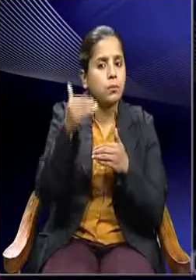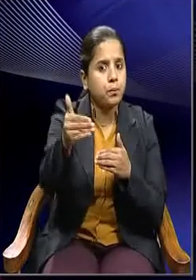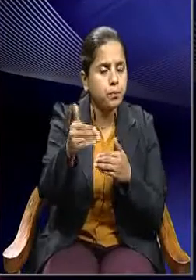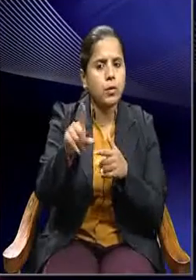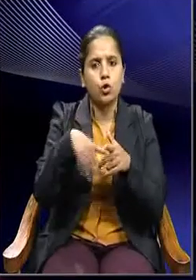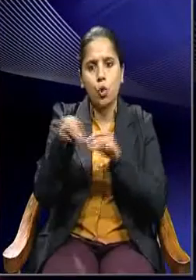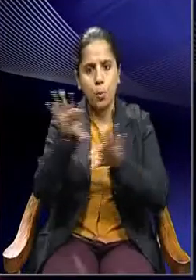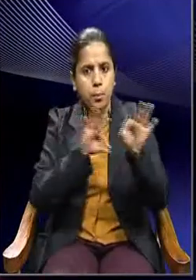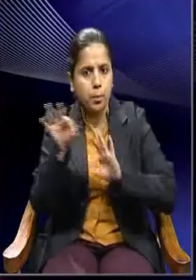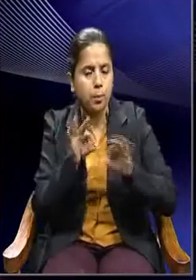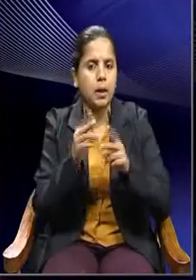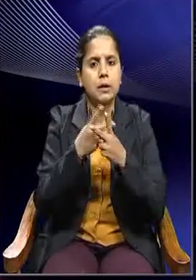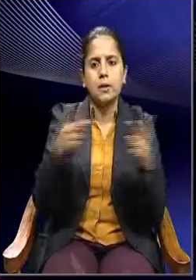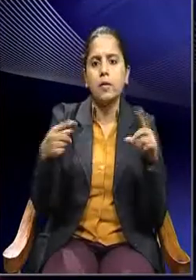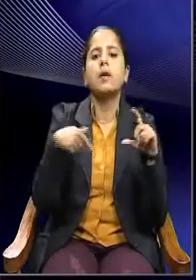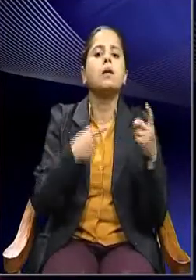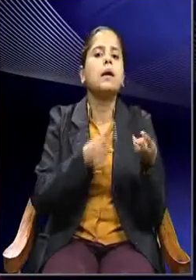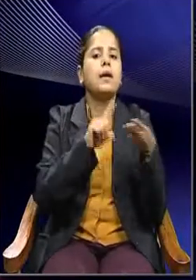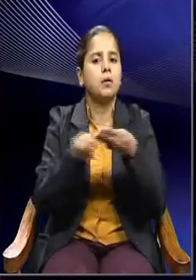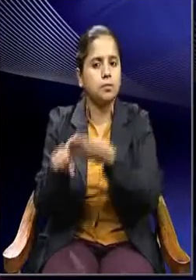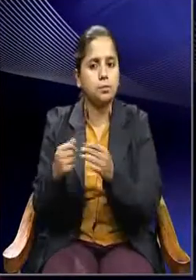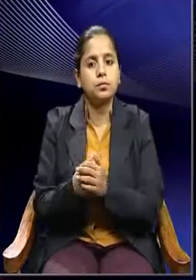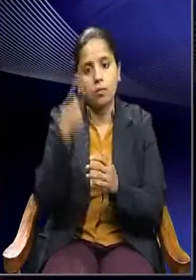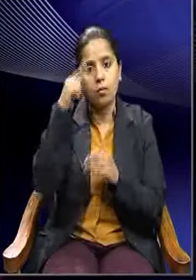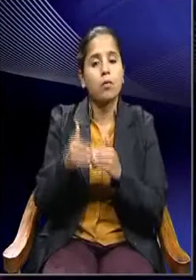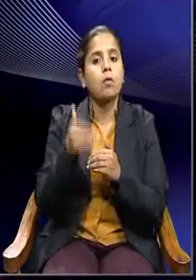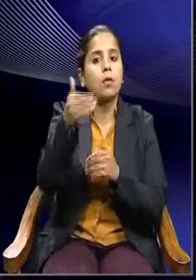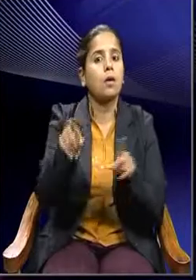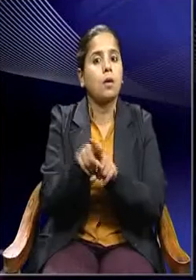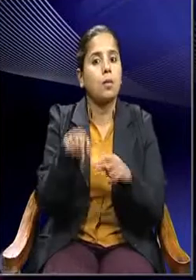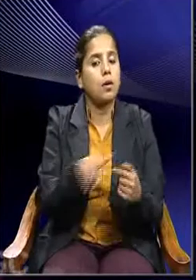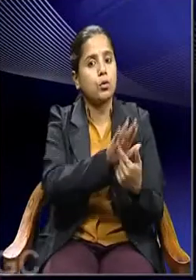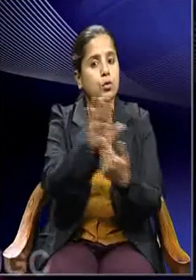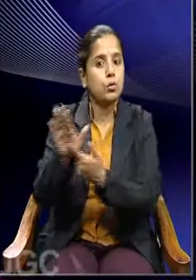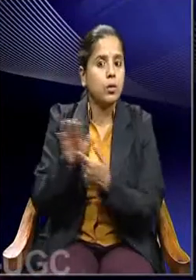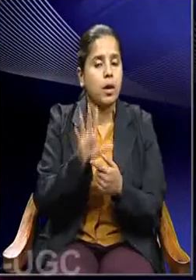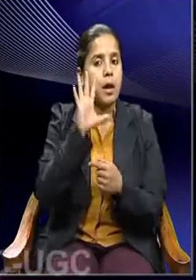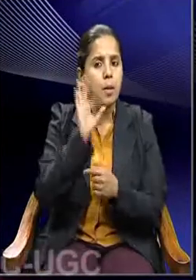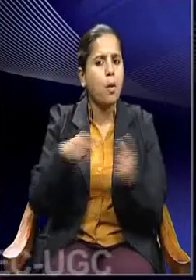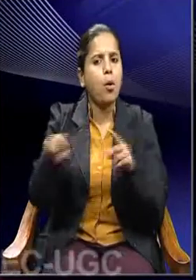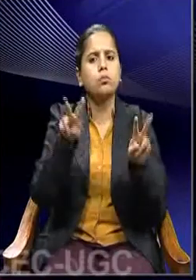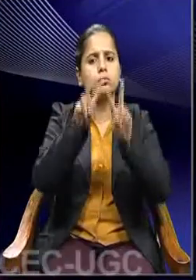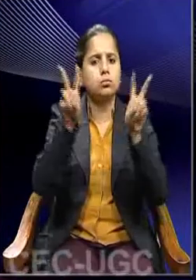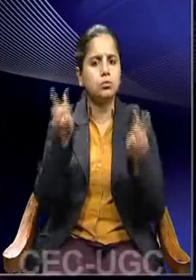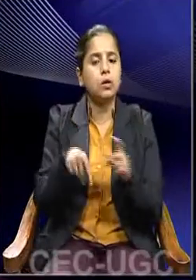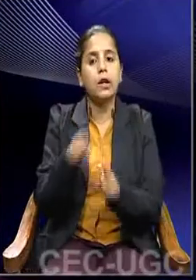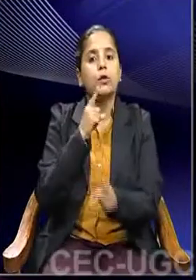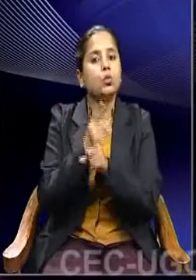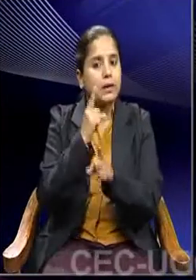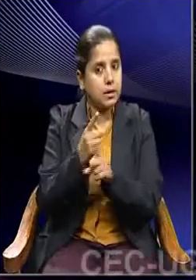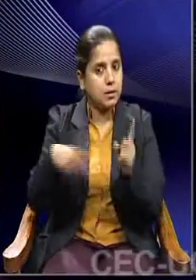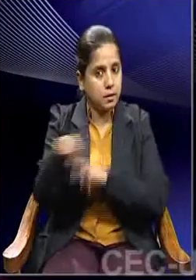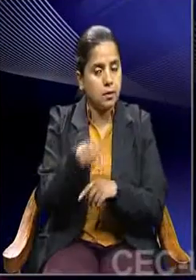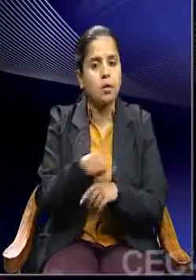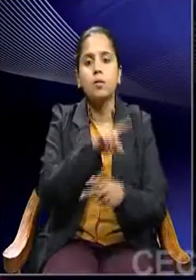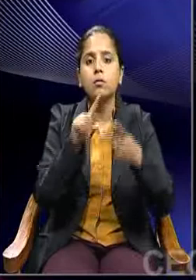recruitment, employment. Further, it also addresses important aspects of teaching